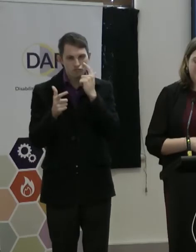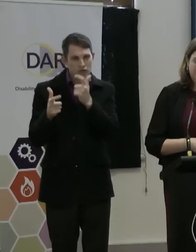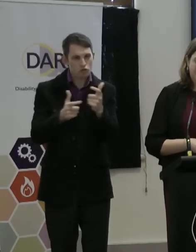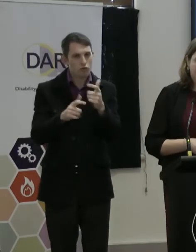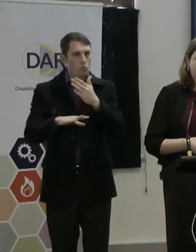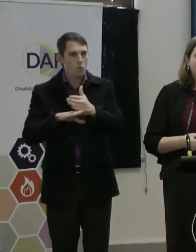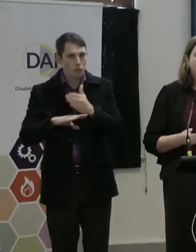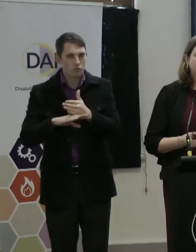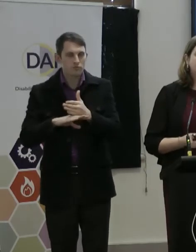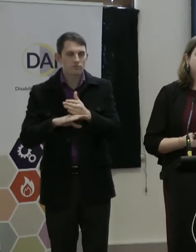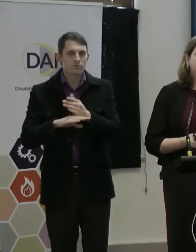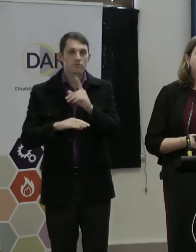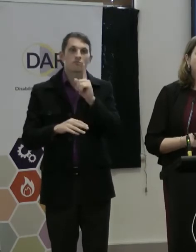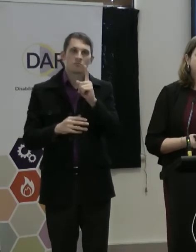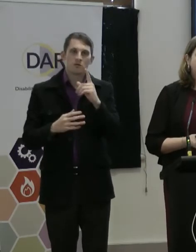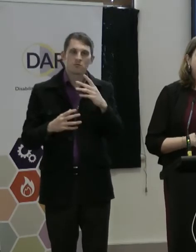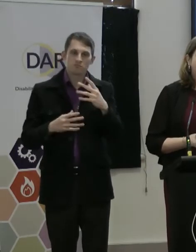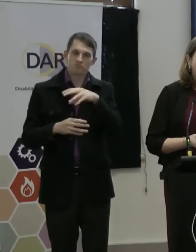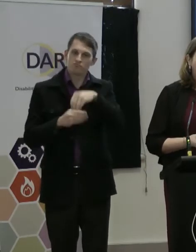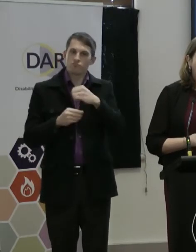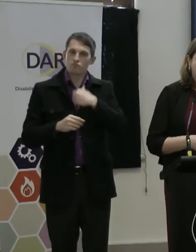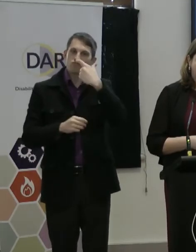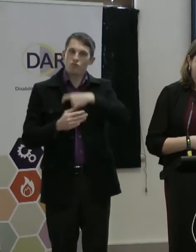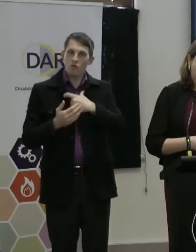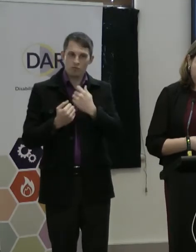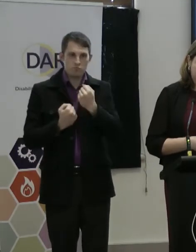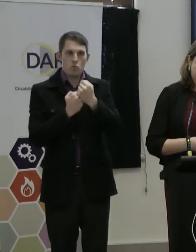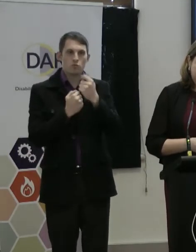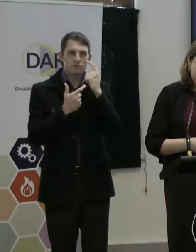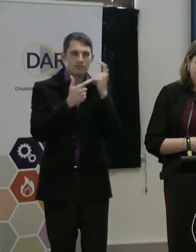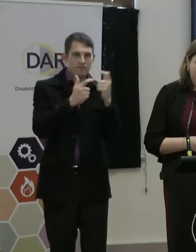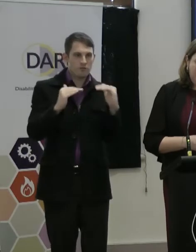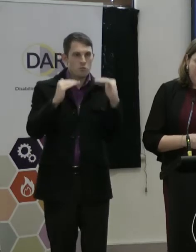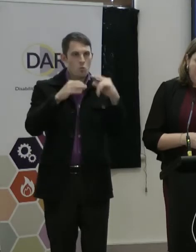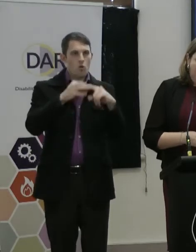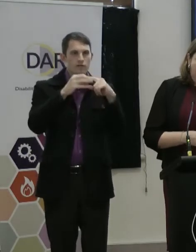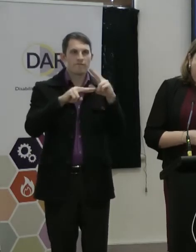that we undertake, but it's there to support the safeguarding and quality frameworks.